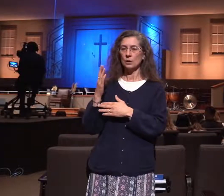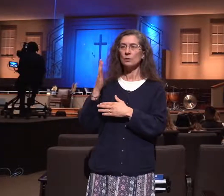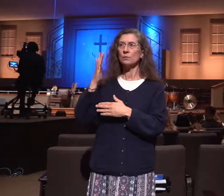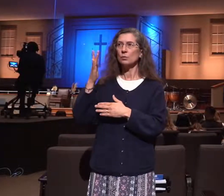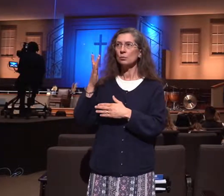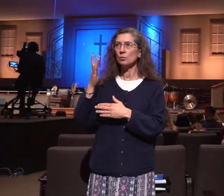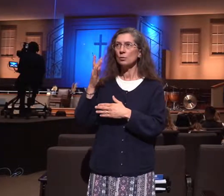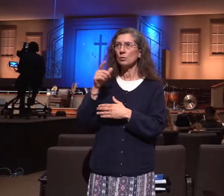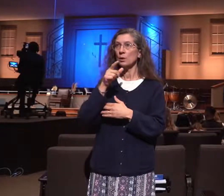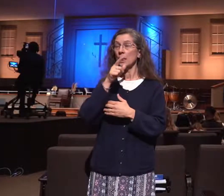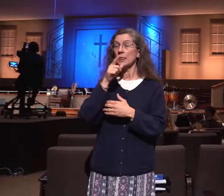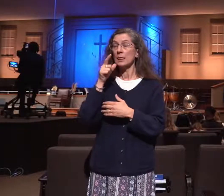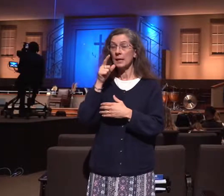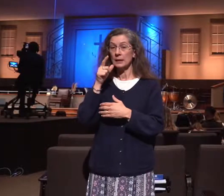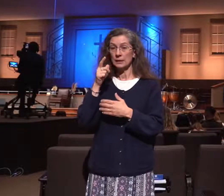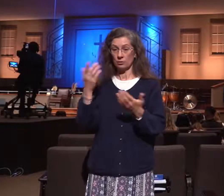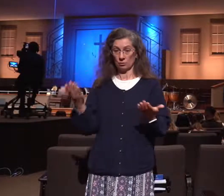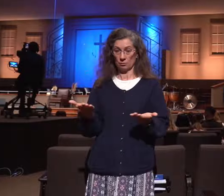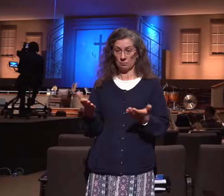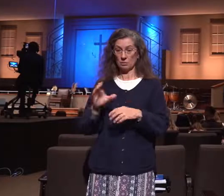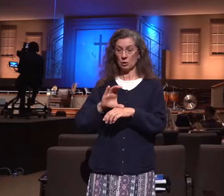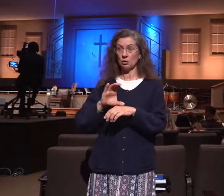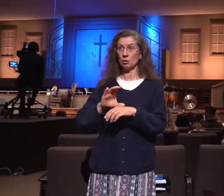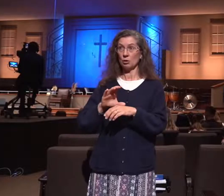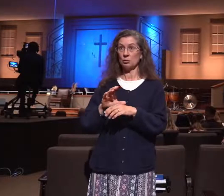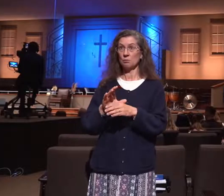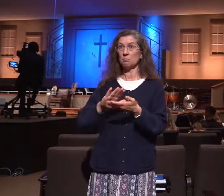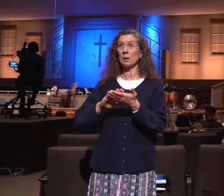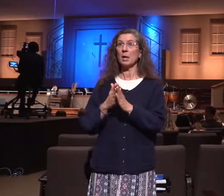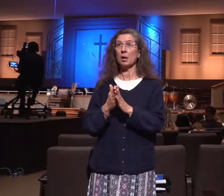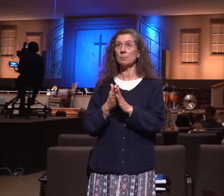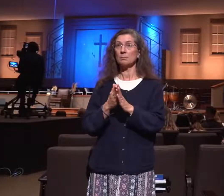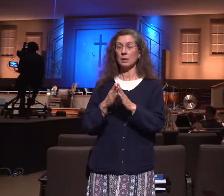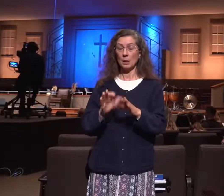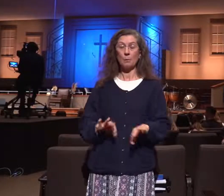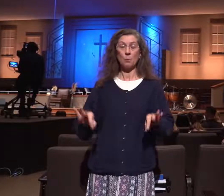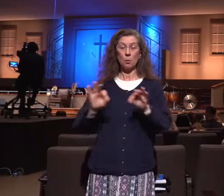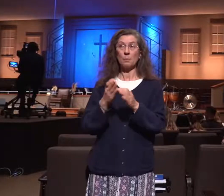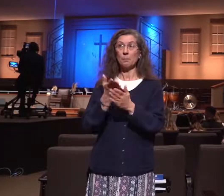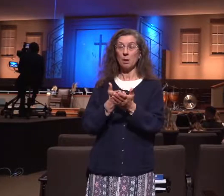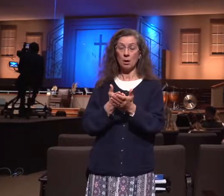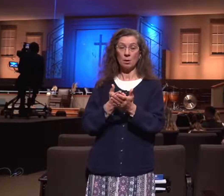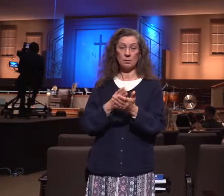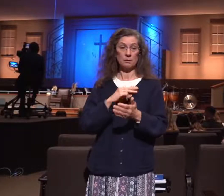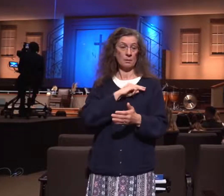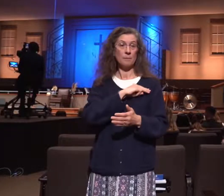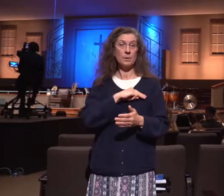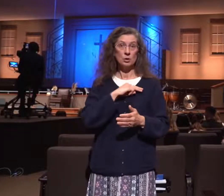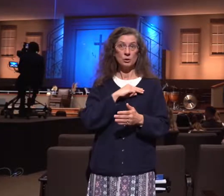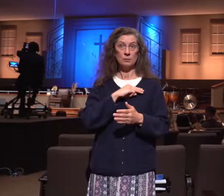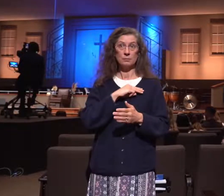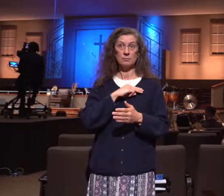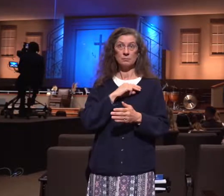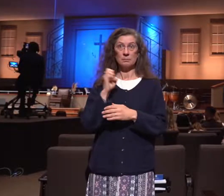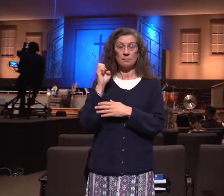Lancaster could be the center of world evangelization. By the way, it has become